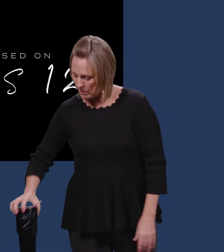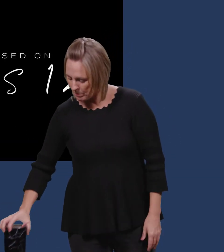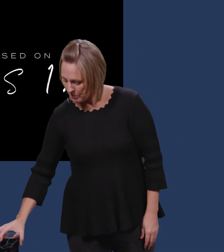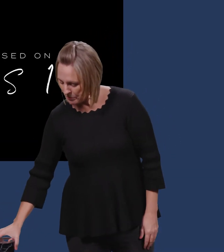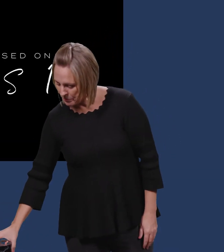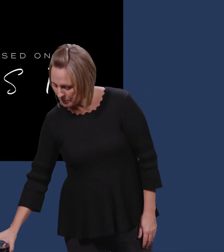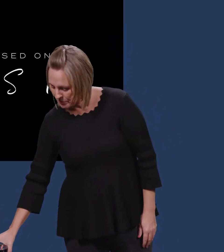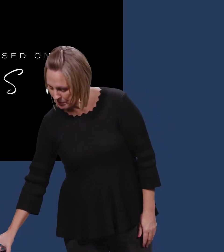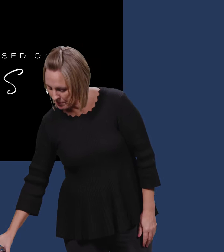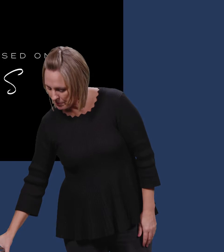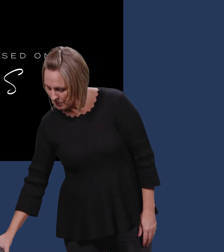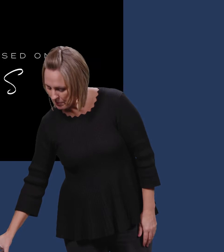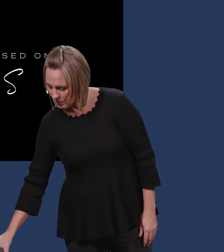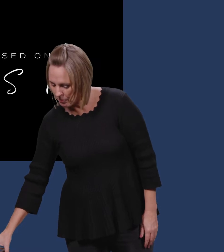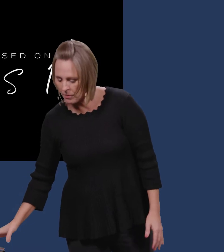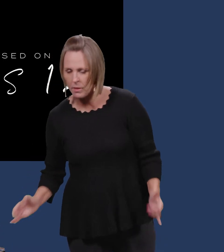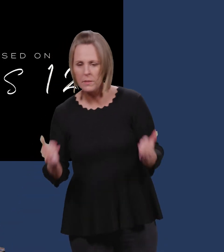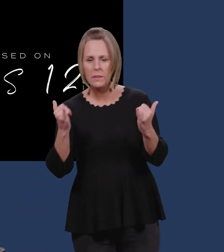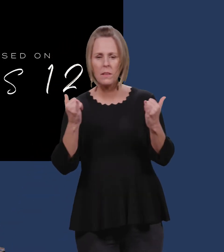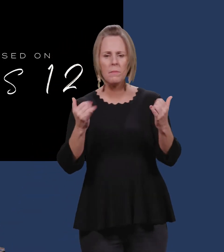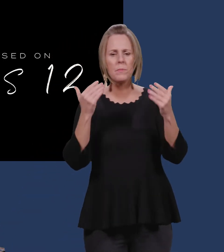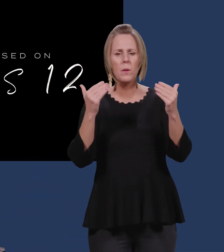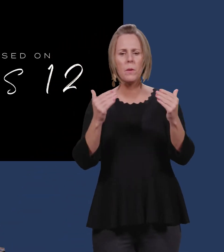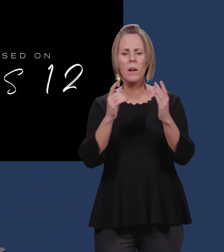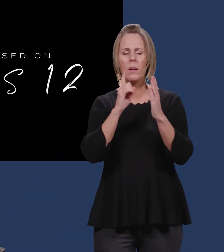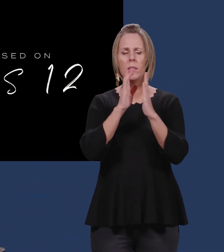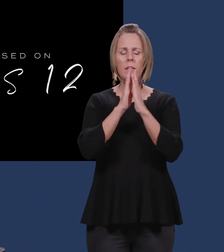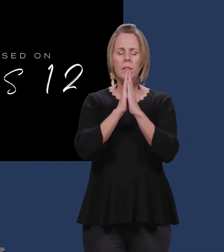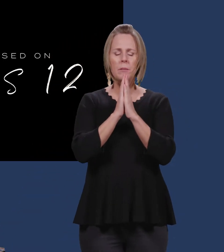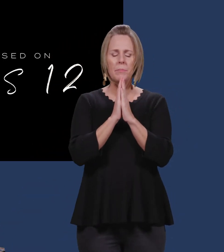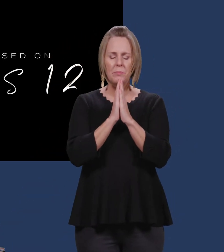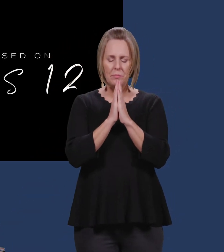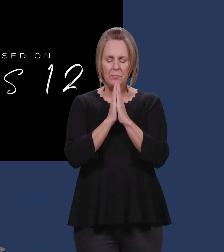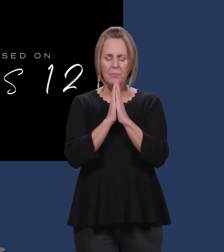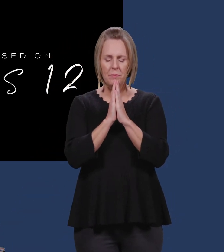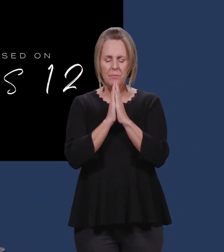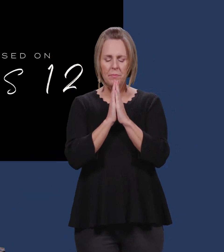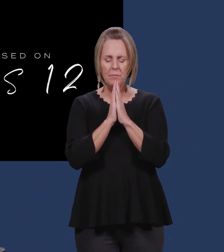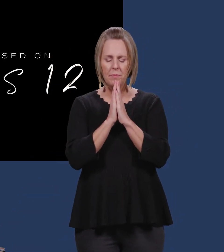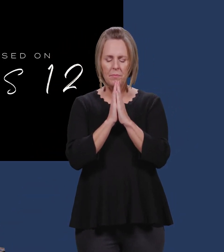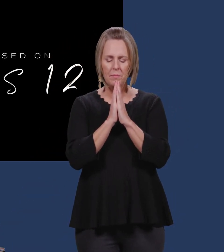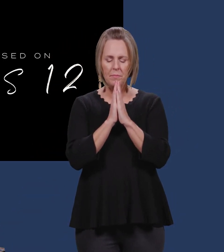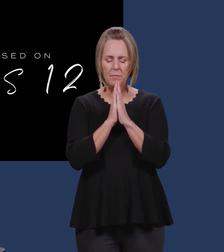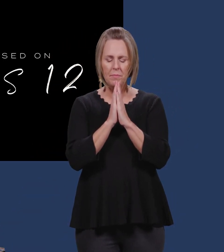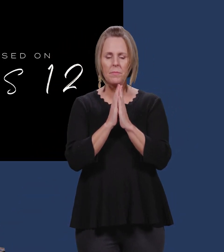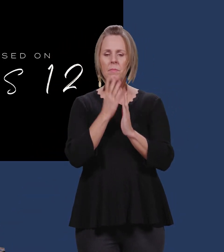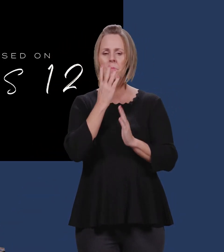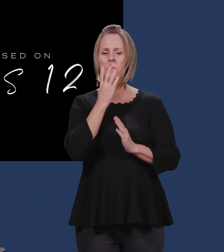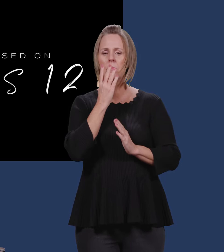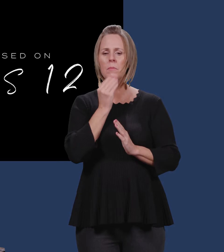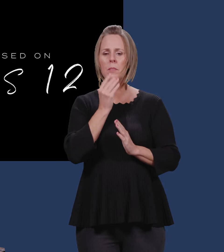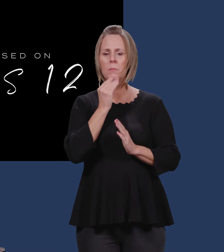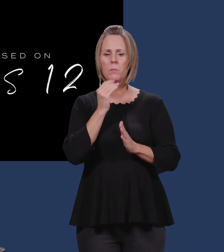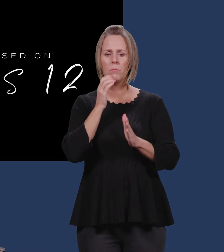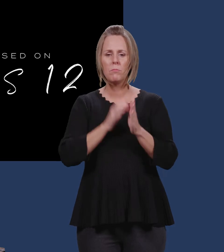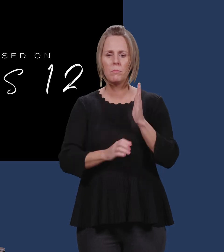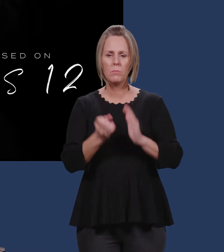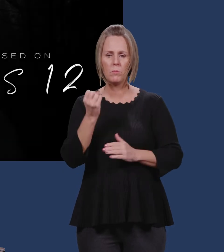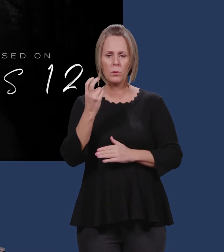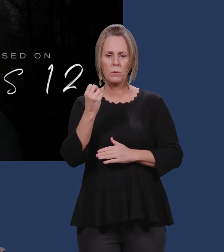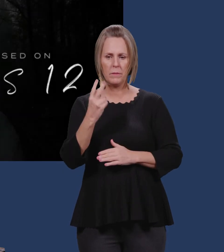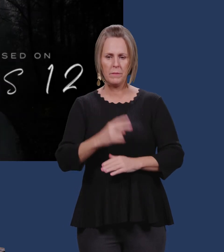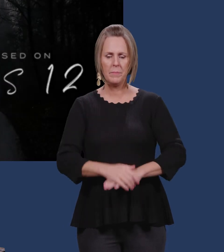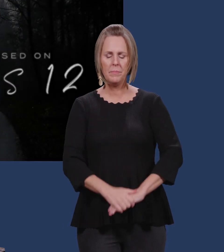Let us be still and rest with God's word to us from Hebrews chapter 12.